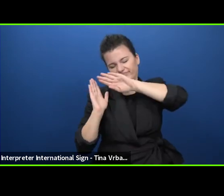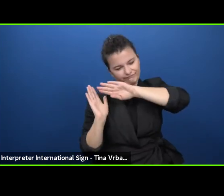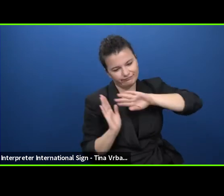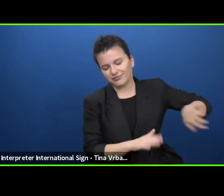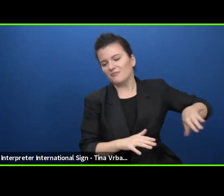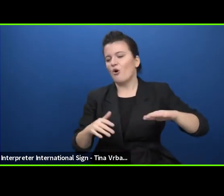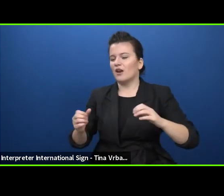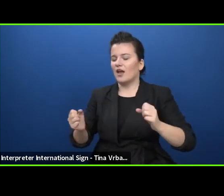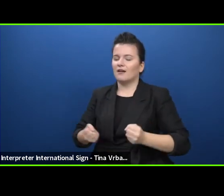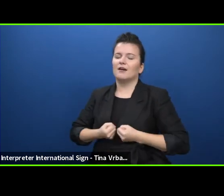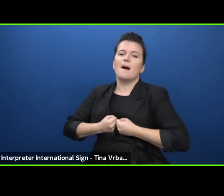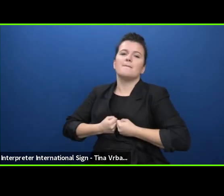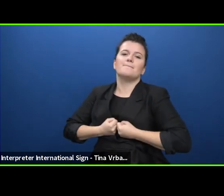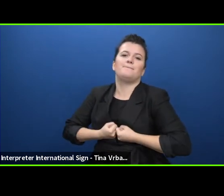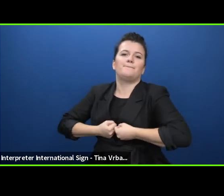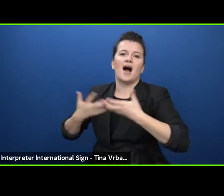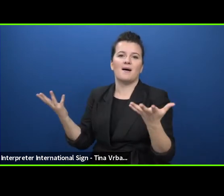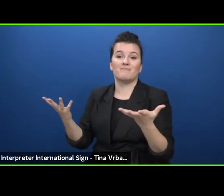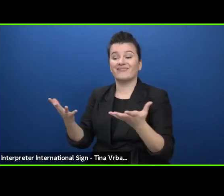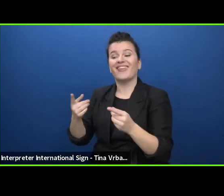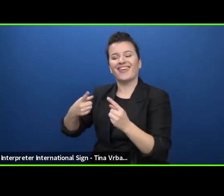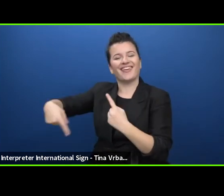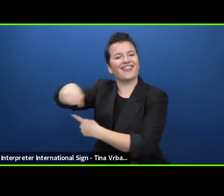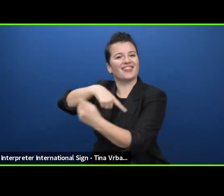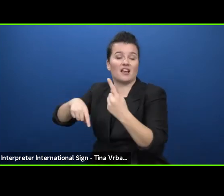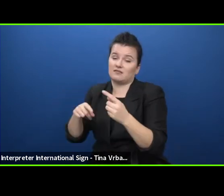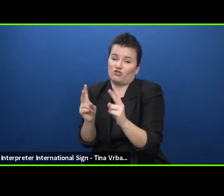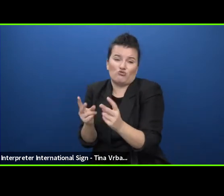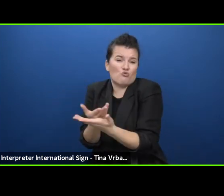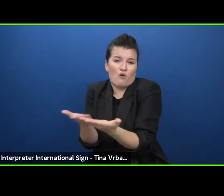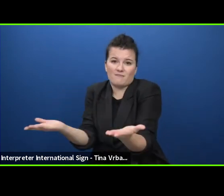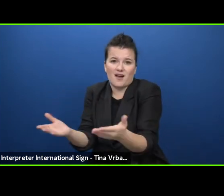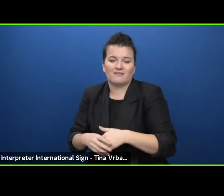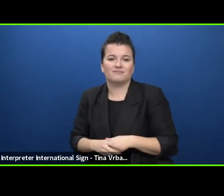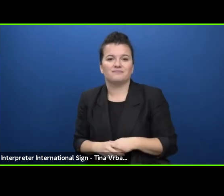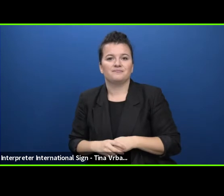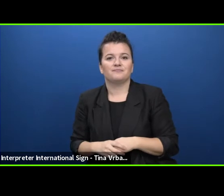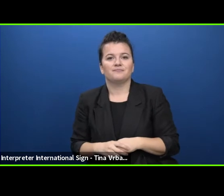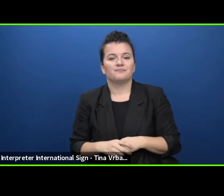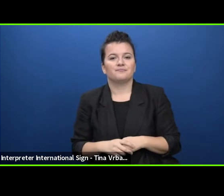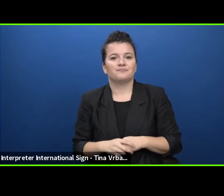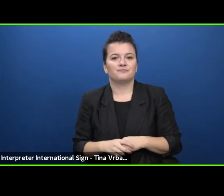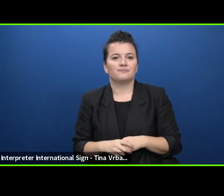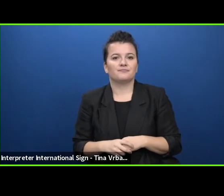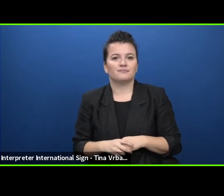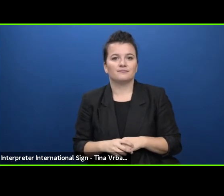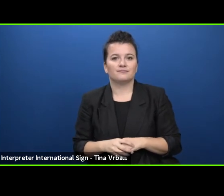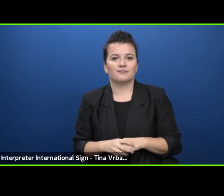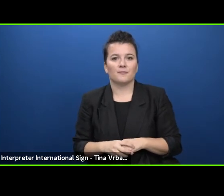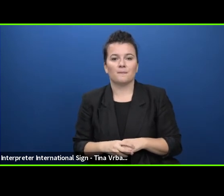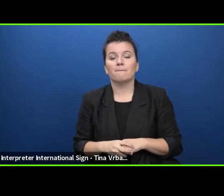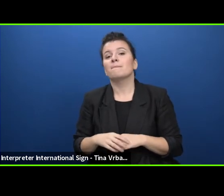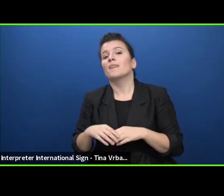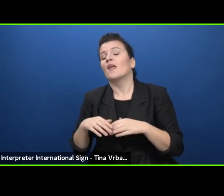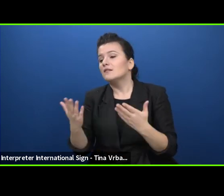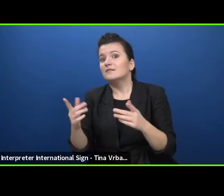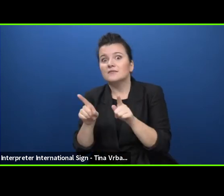Light night falls on Bristol. At the deserted roof of a city garage,